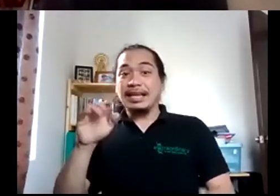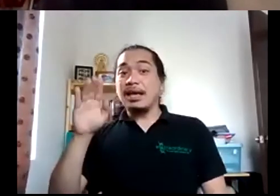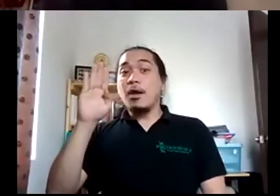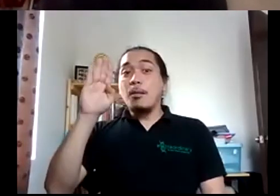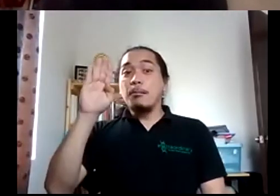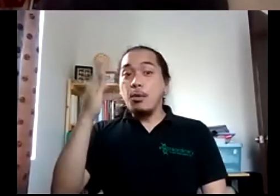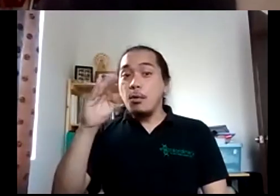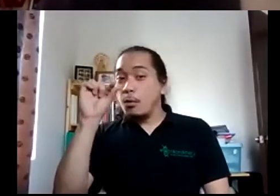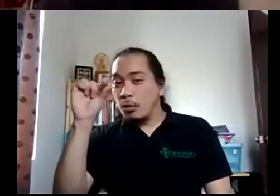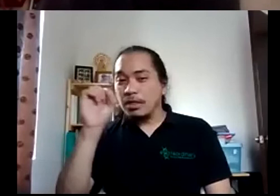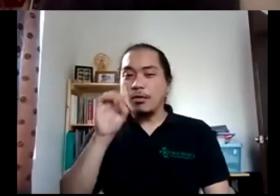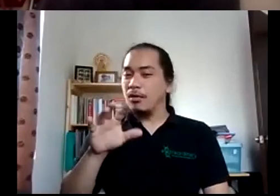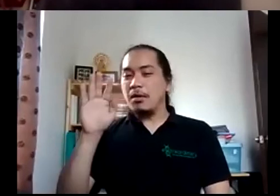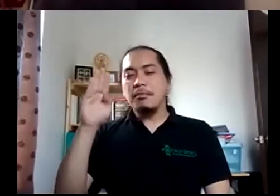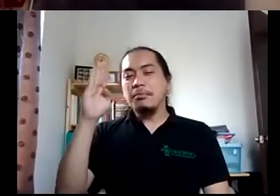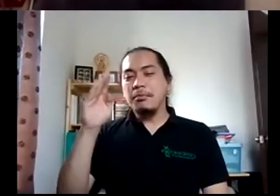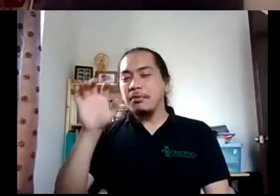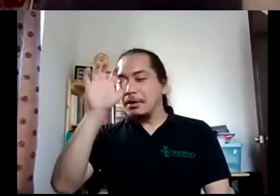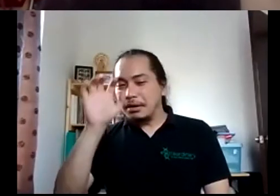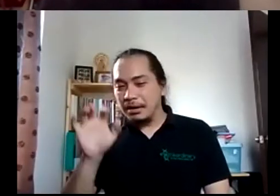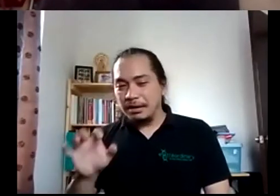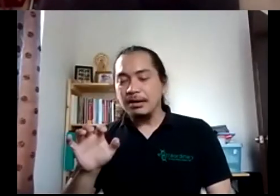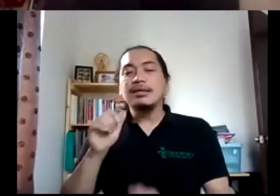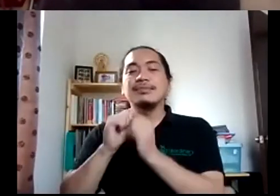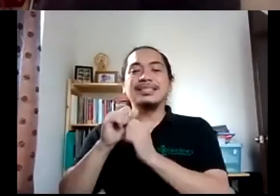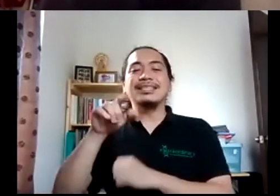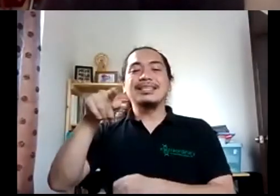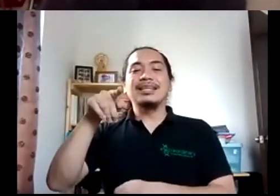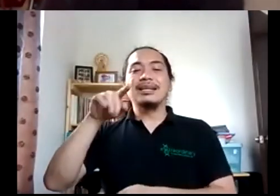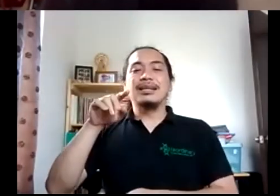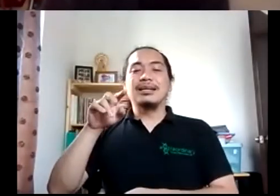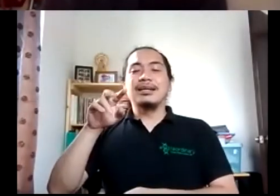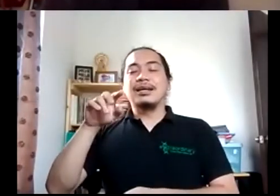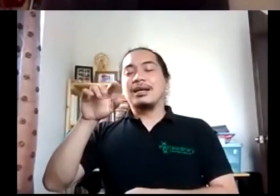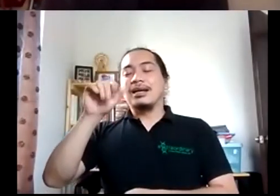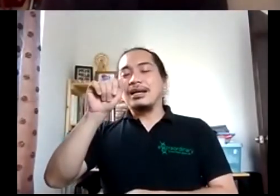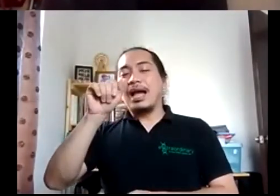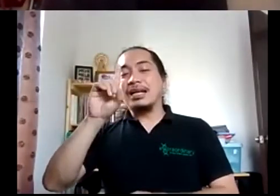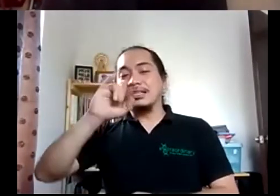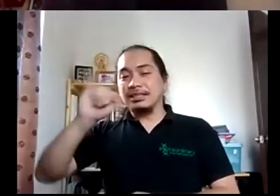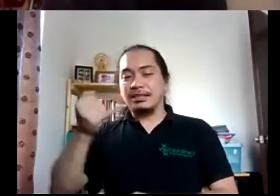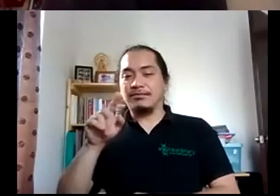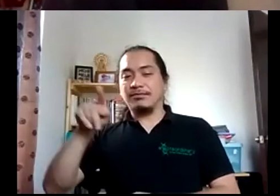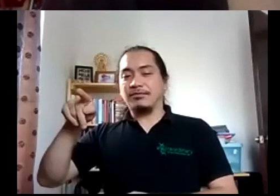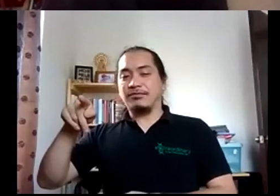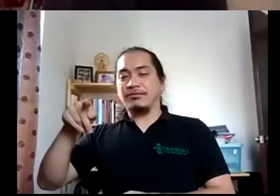phrase. So blue little bits, blue little